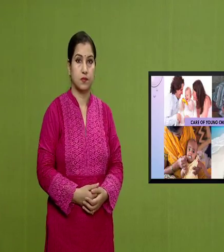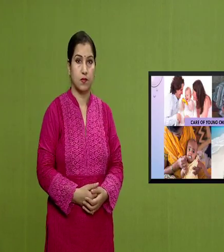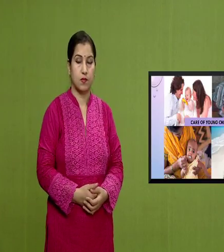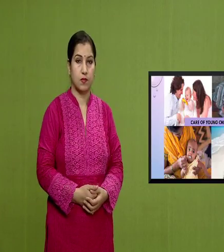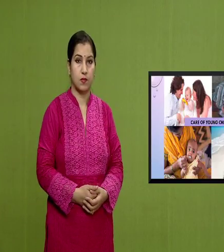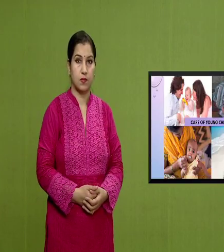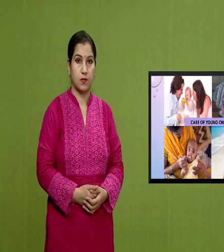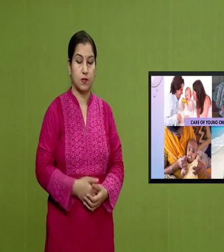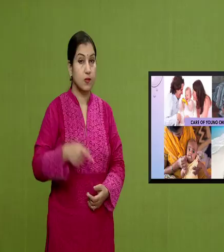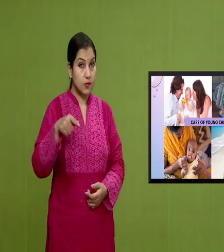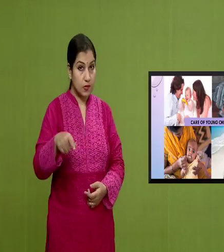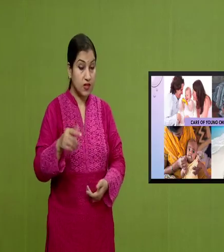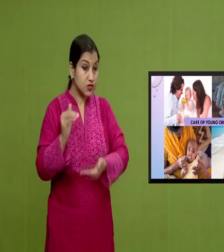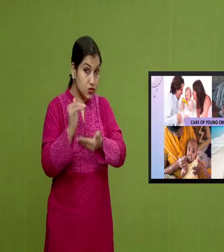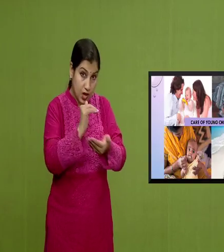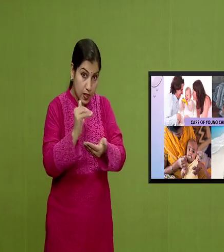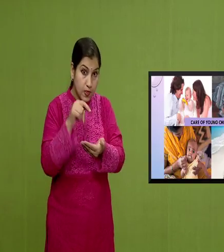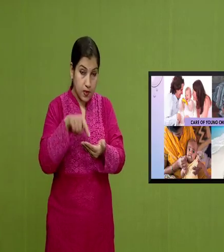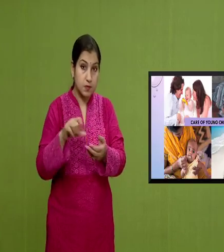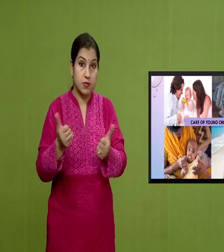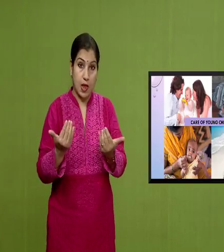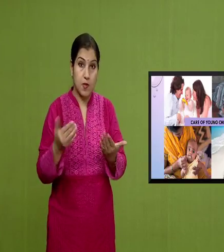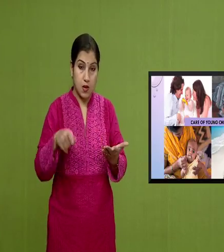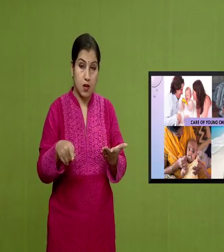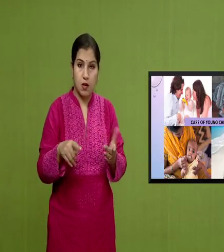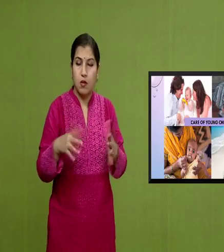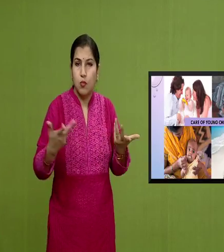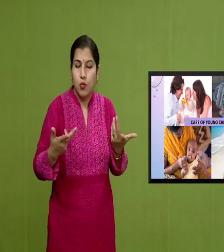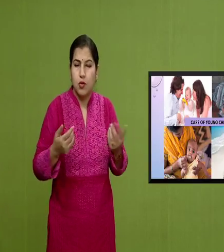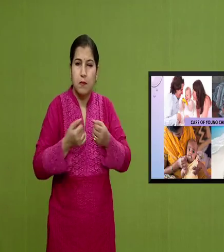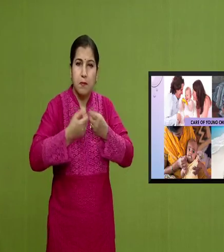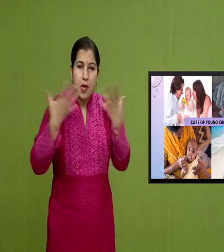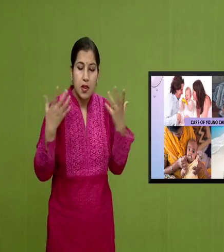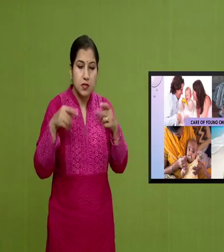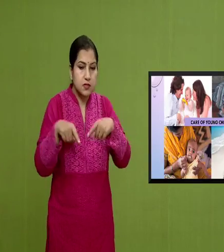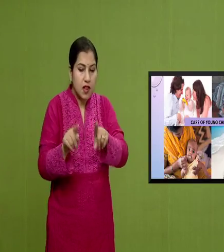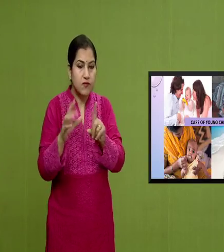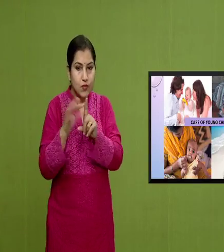Though the child is able to do many things